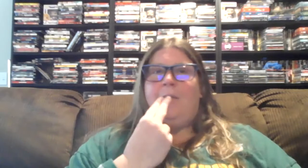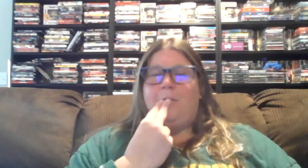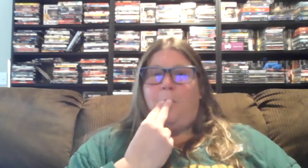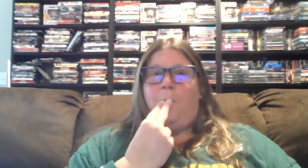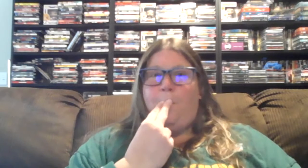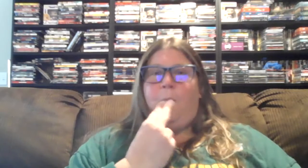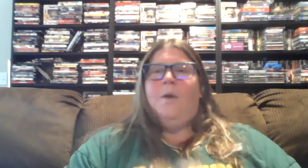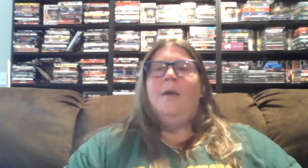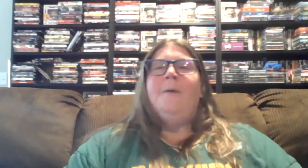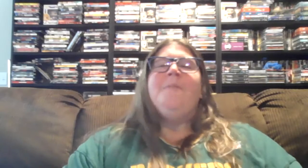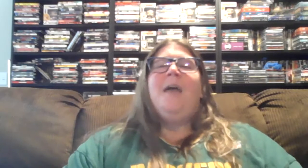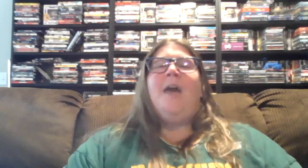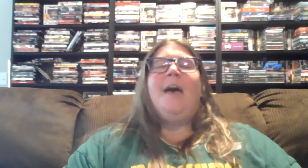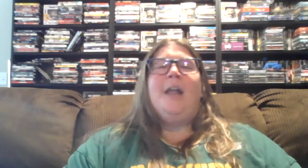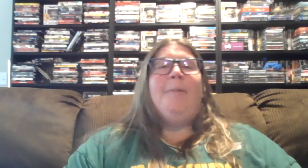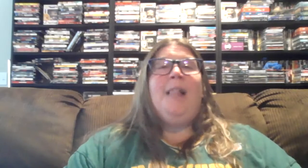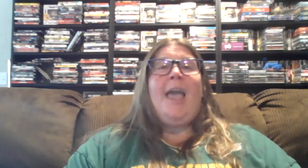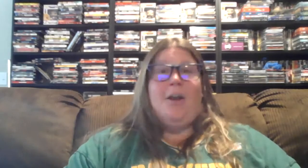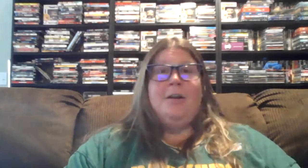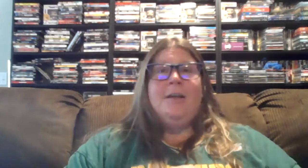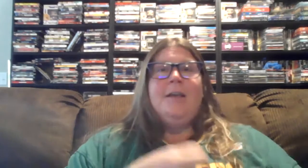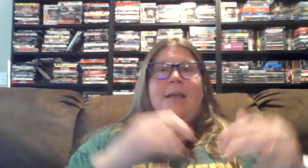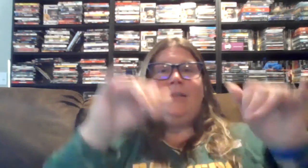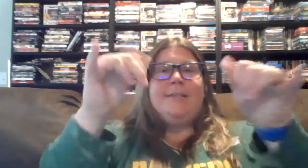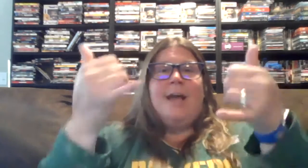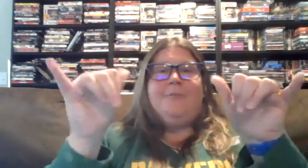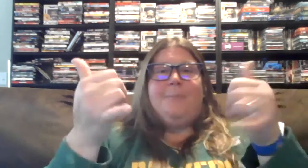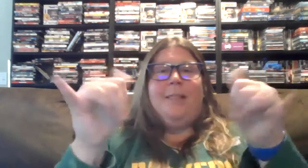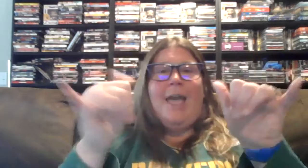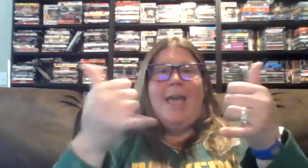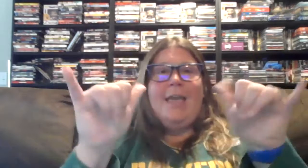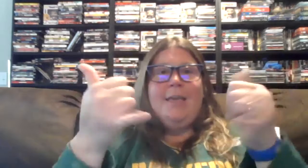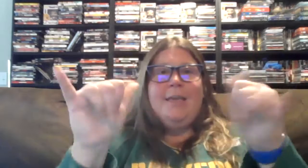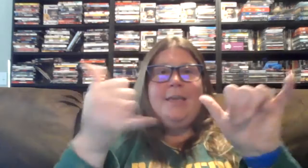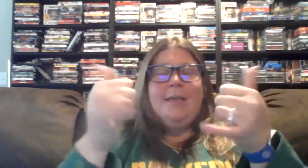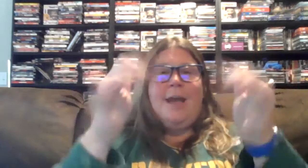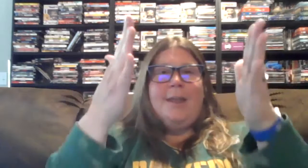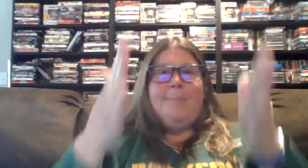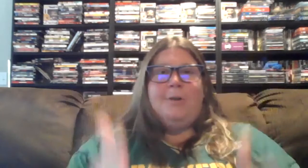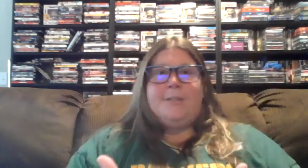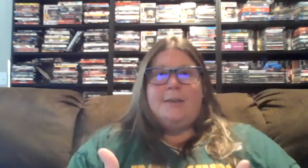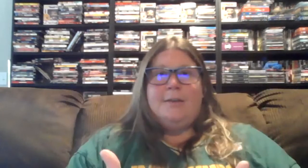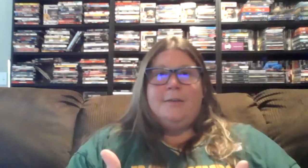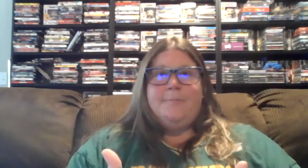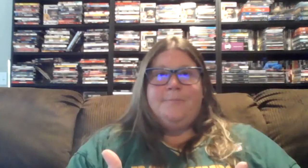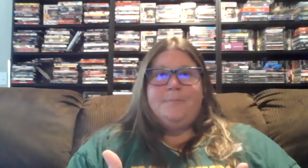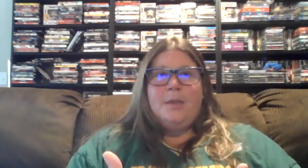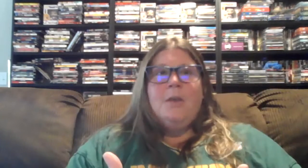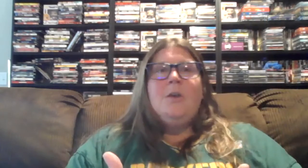will. And then a player is the sign for play, and then a person. You